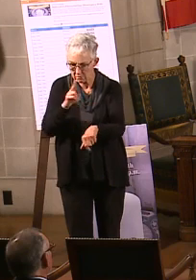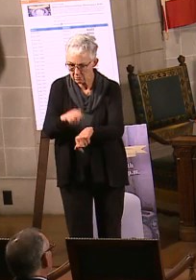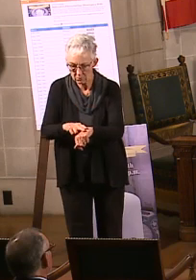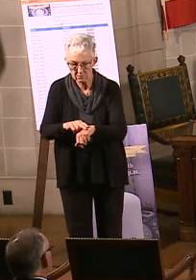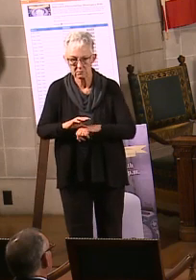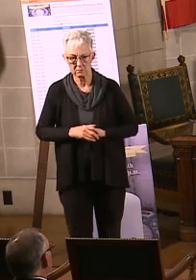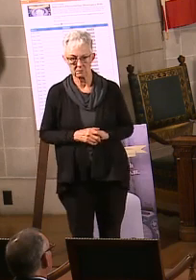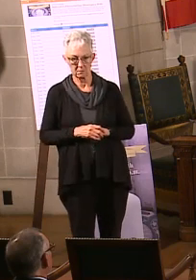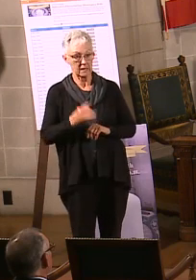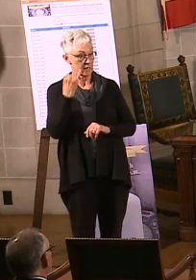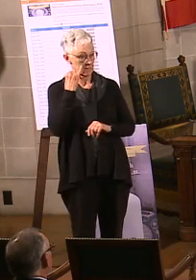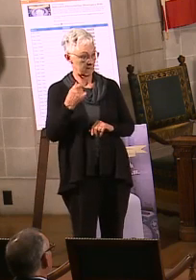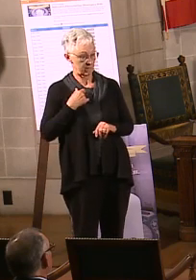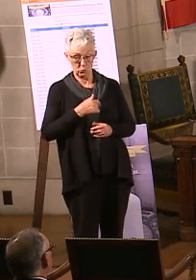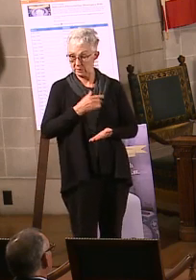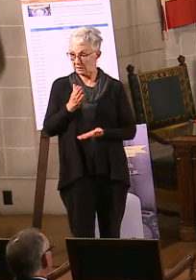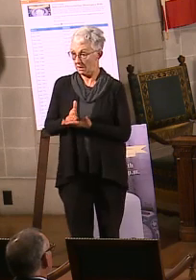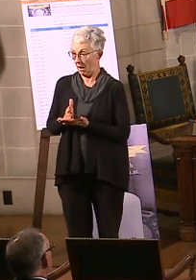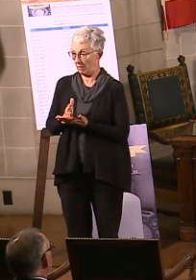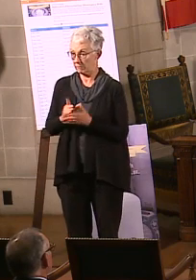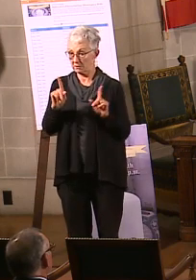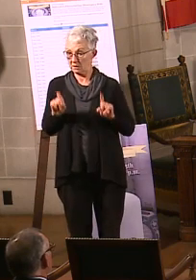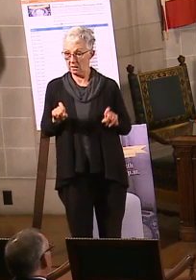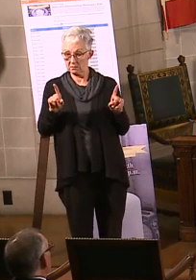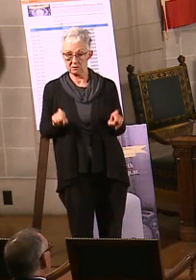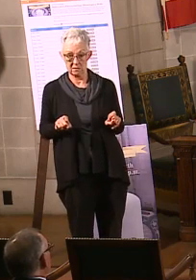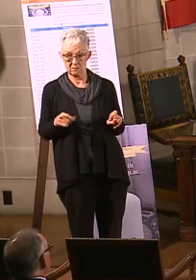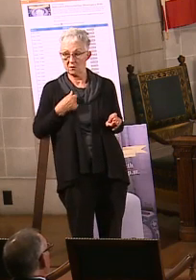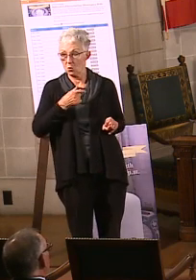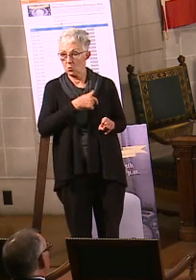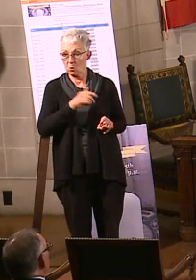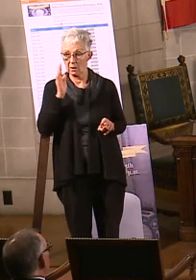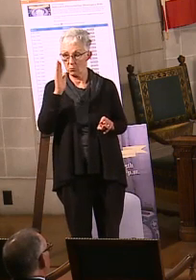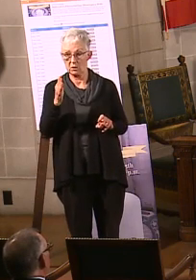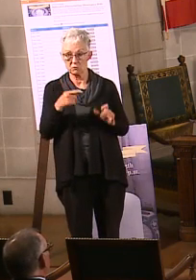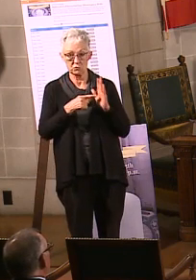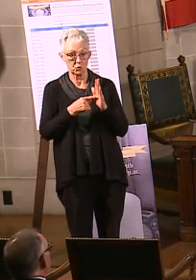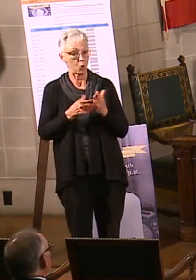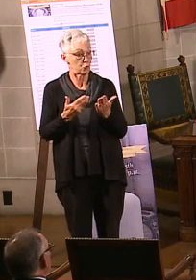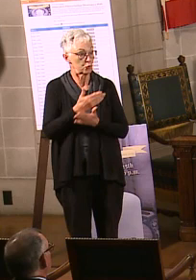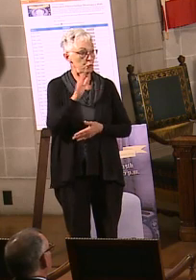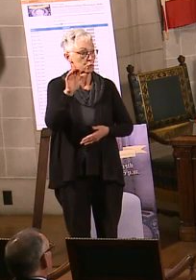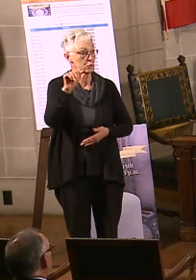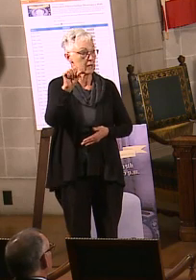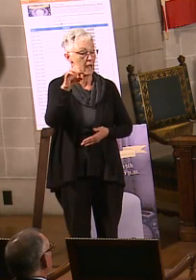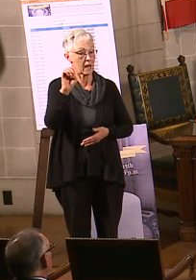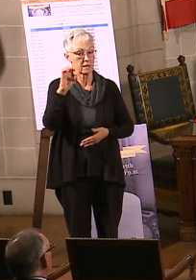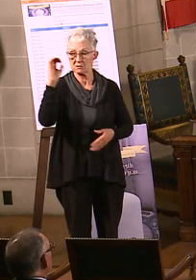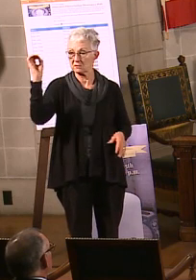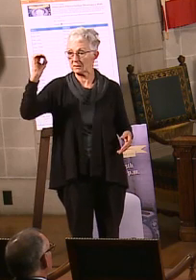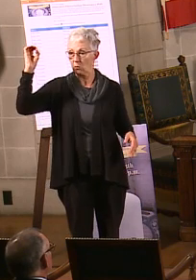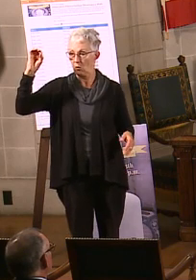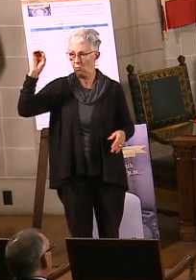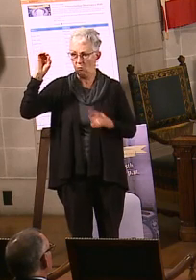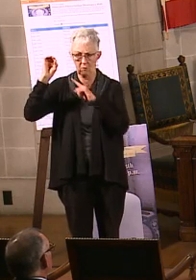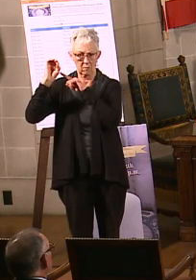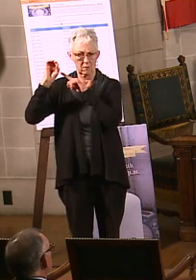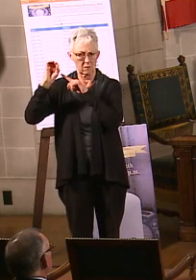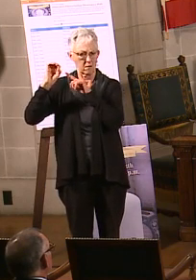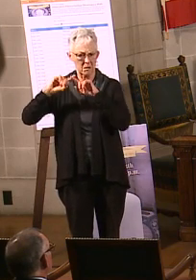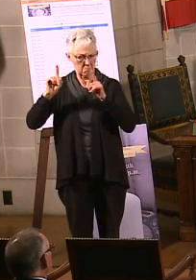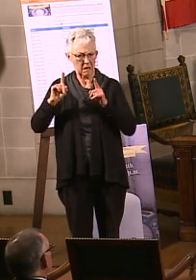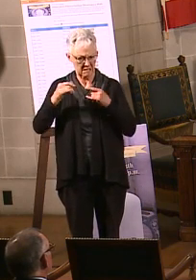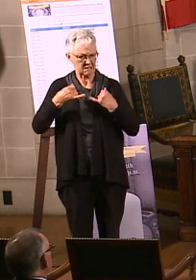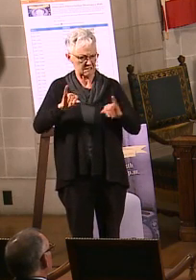could stop testing and our case count would drop to 0, but that wouldn't change the fact that virus is still spreading in our state, right? So again, you can see